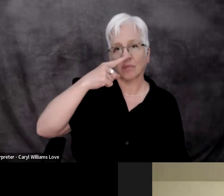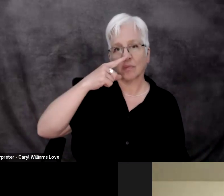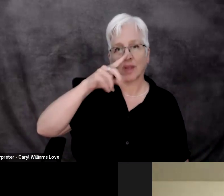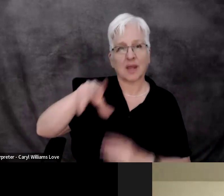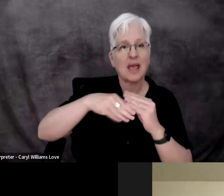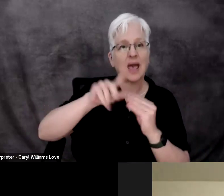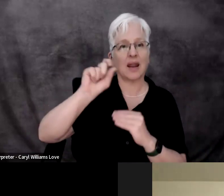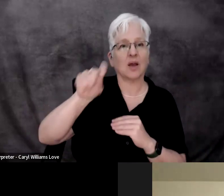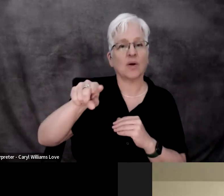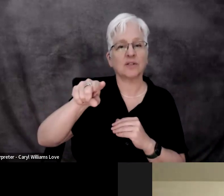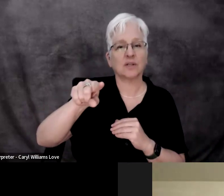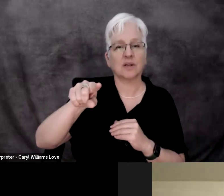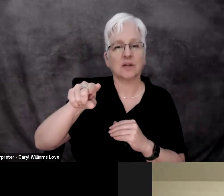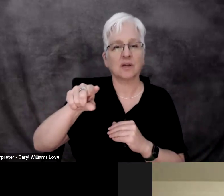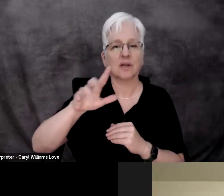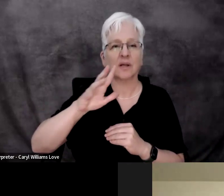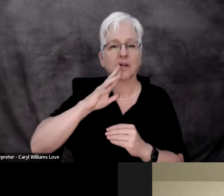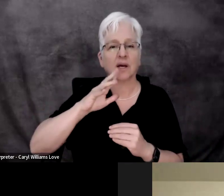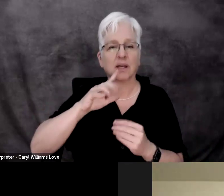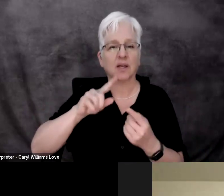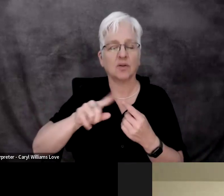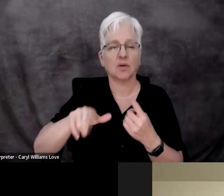sidetracked and ended up giving my answer for the last question.